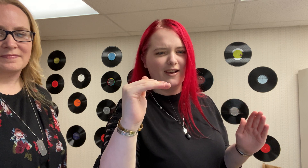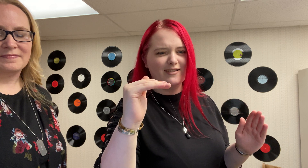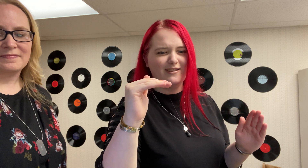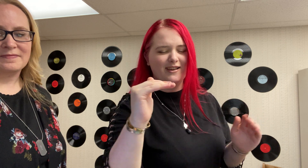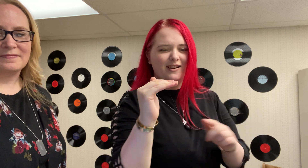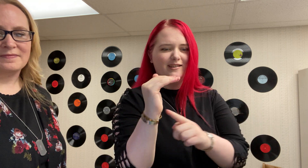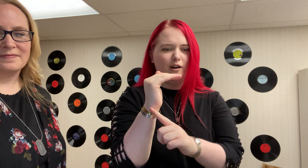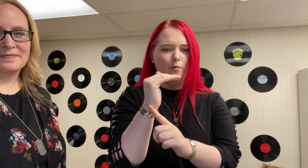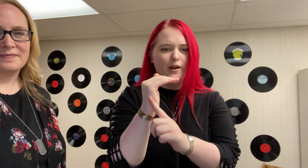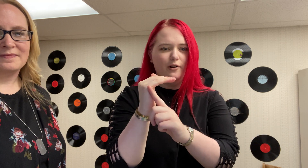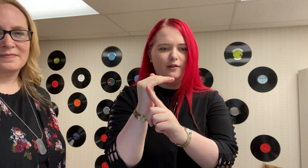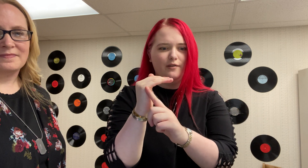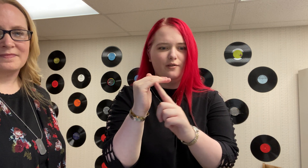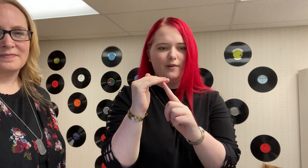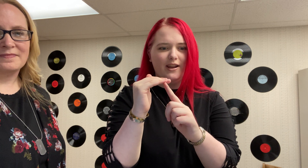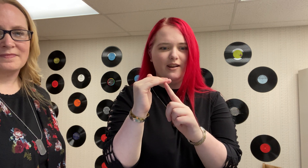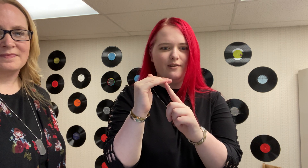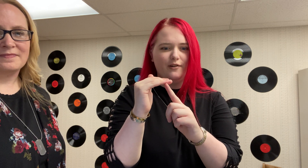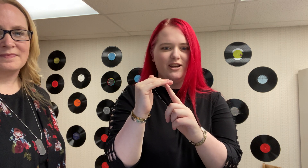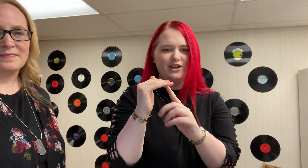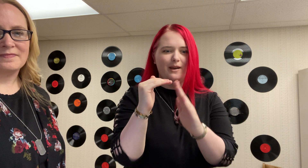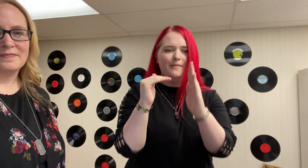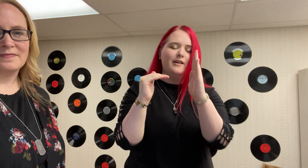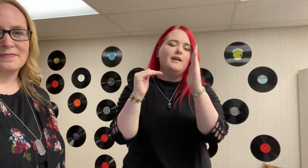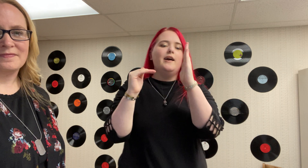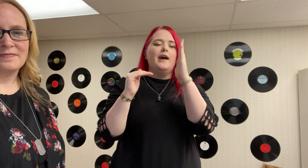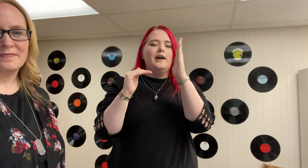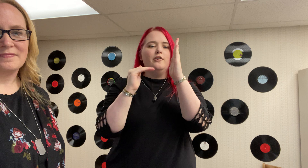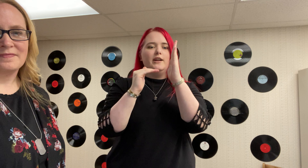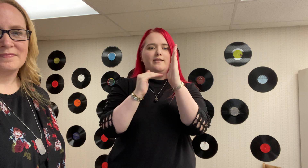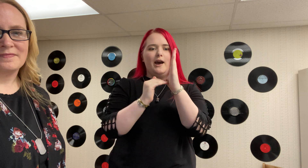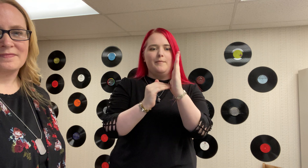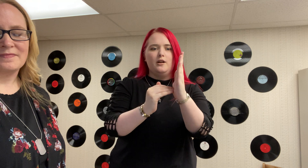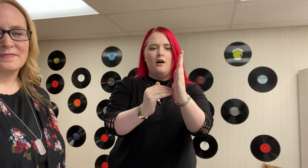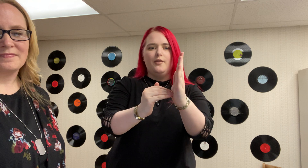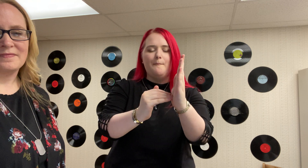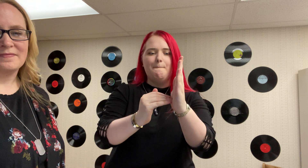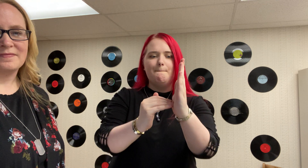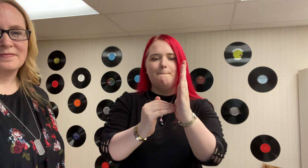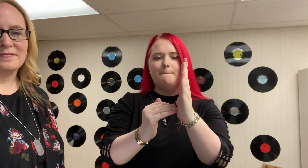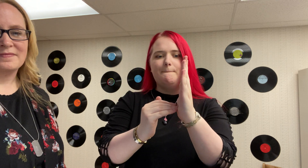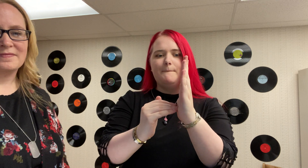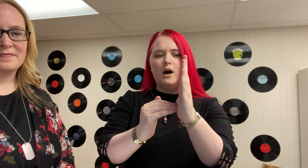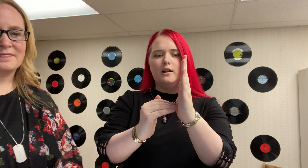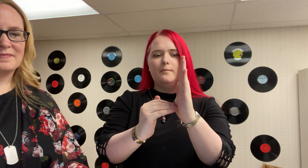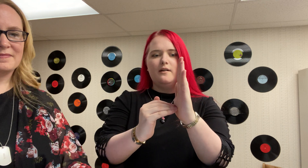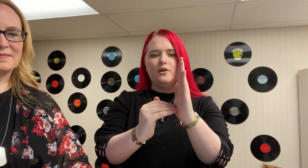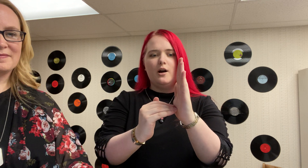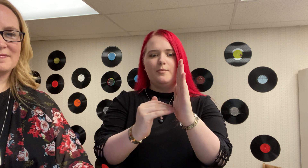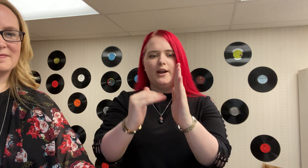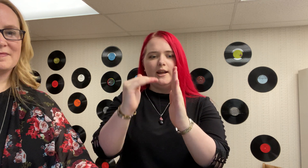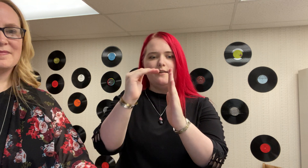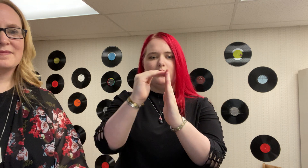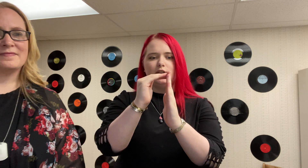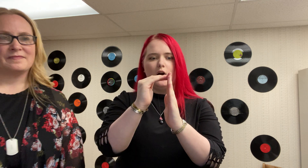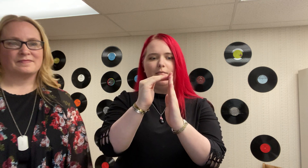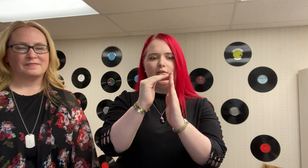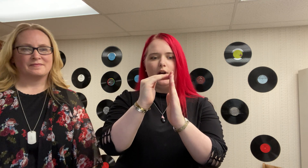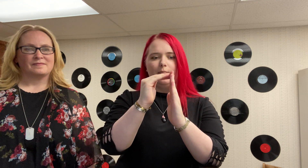this. It's like a weird straight shape. And you're going to tap it on the bottom of your helper hand and then the top of your helper